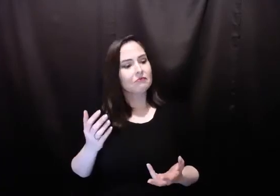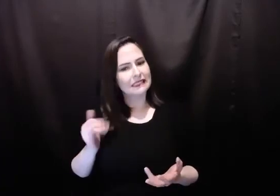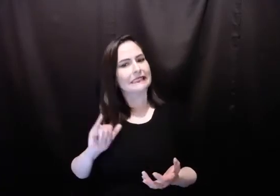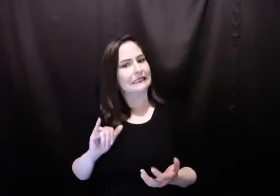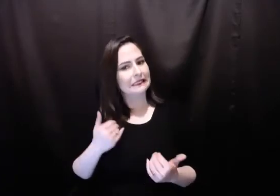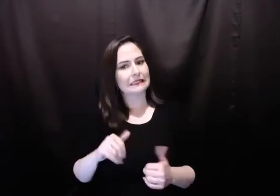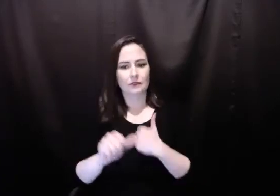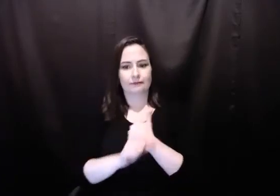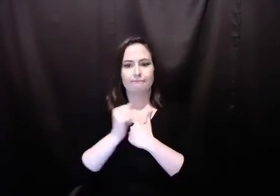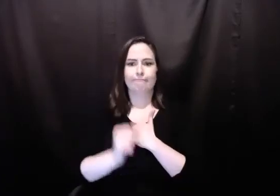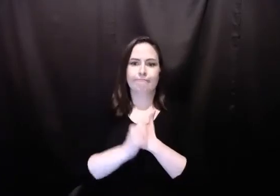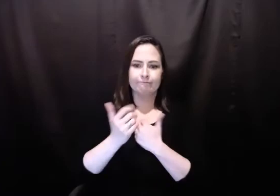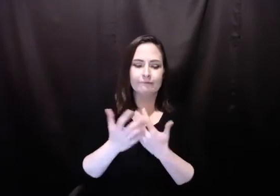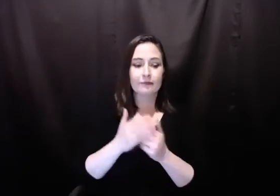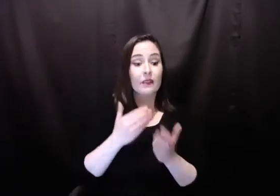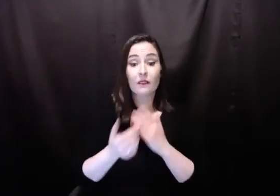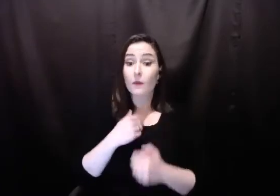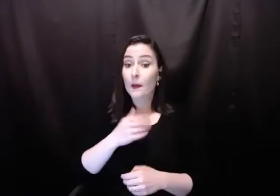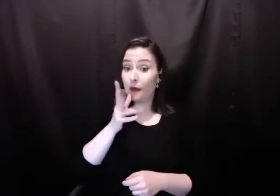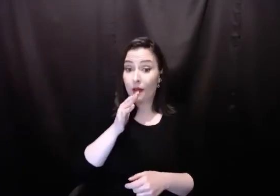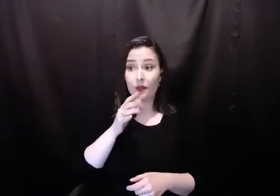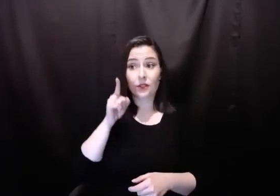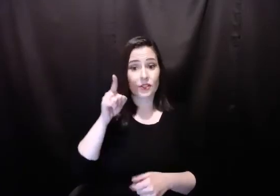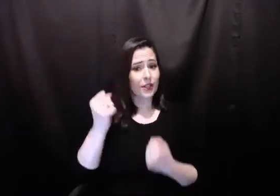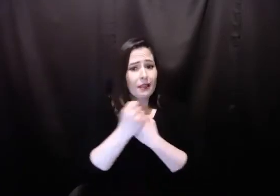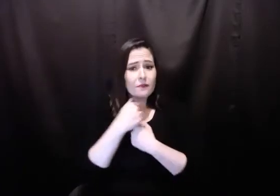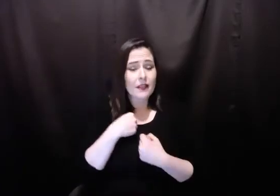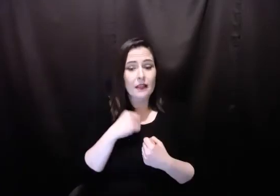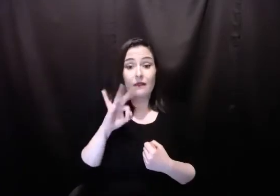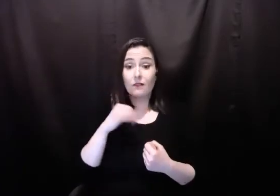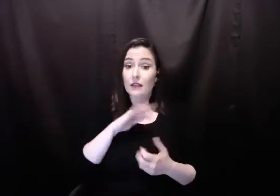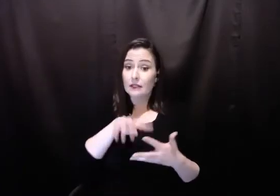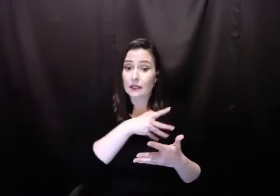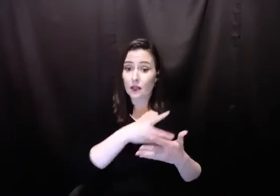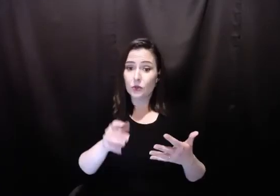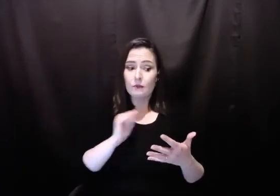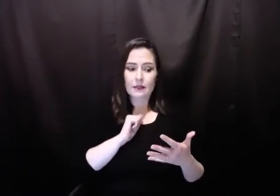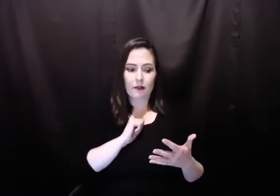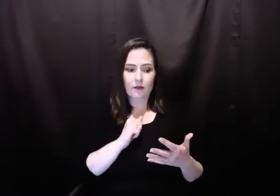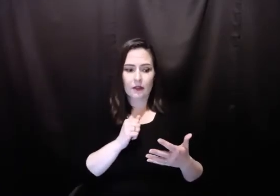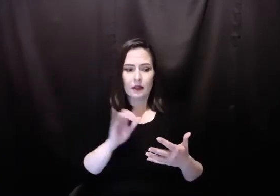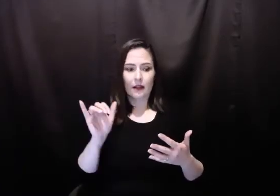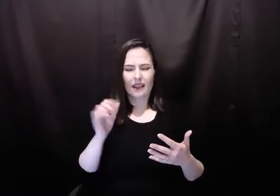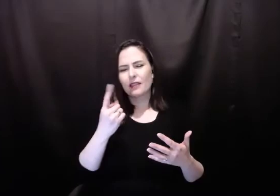in the program here who gives wonderful massages. I mean, she's a massage therapist, and I have